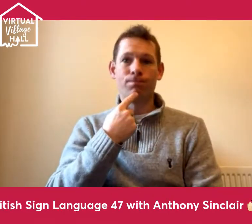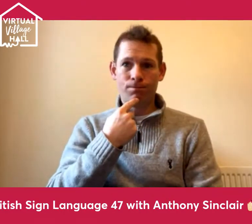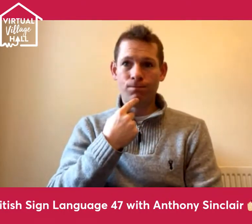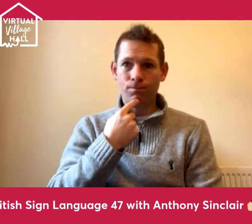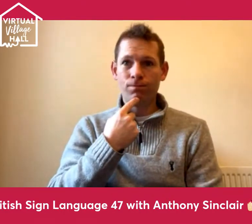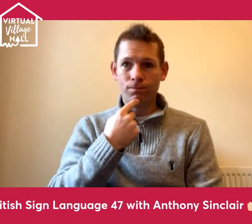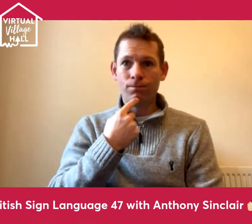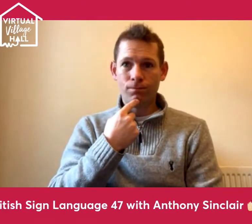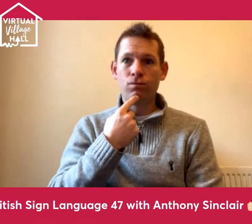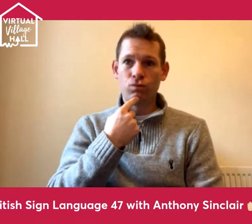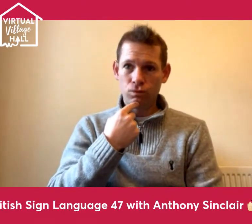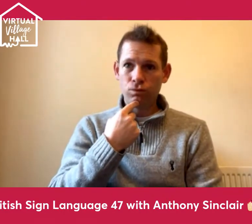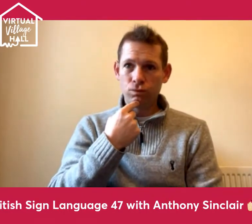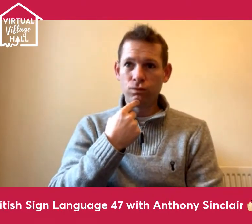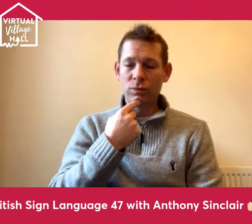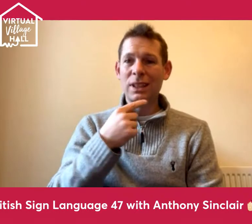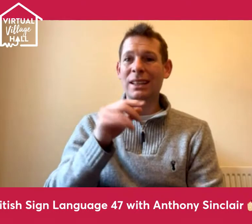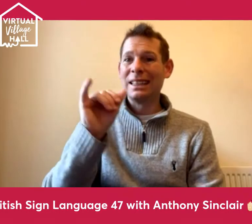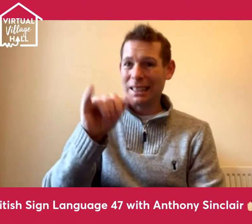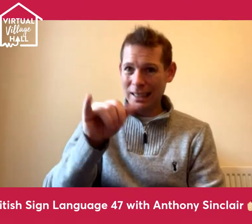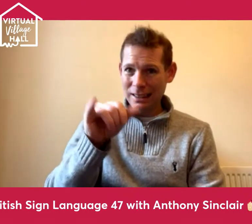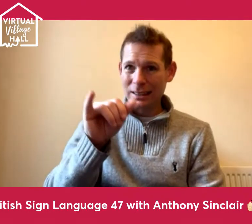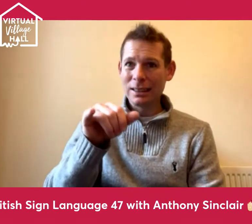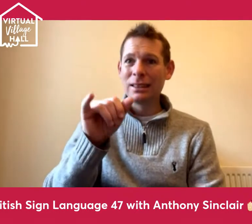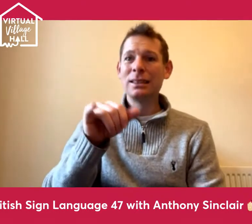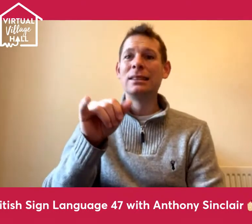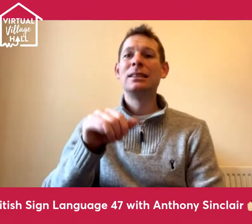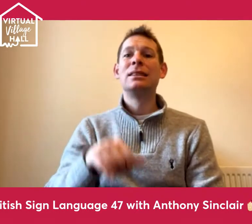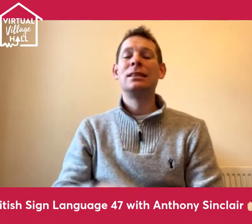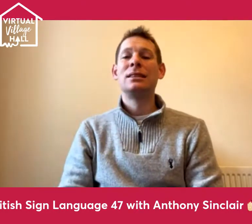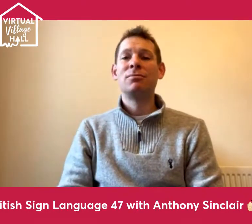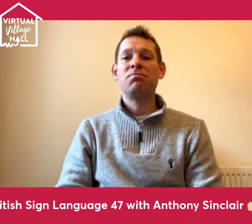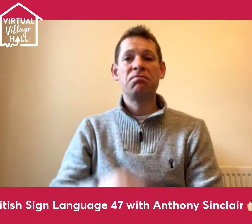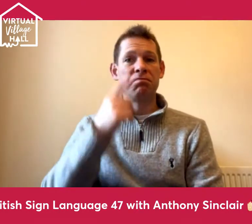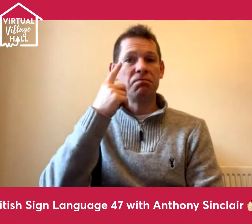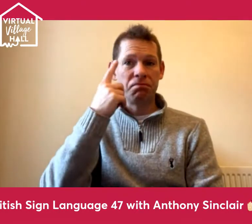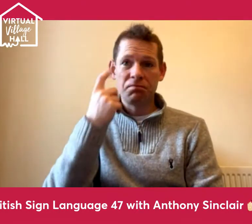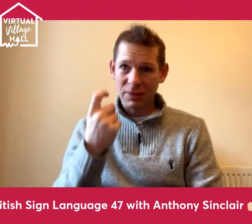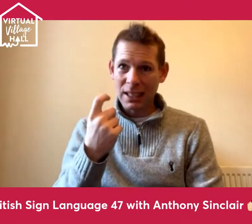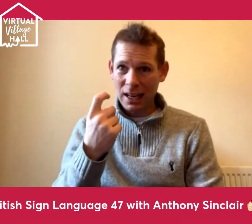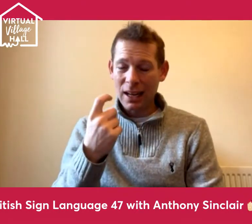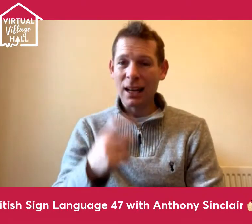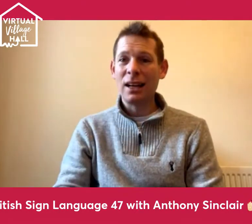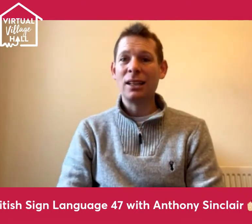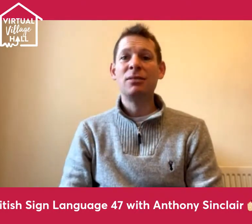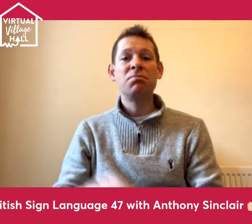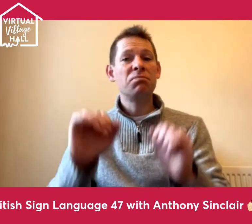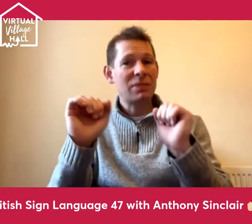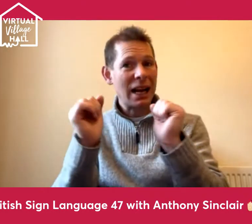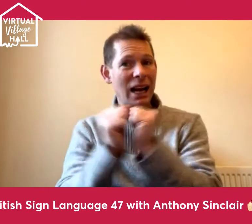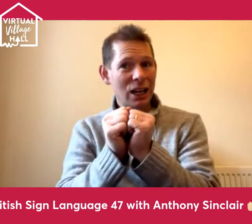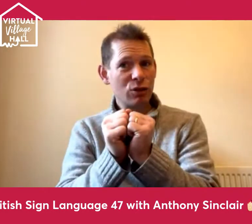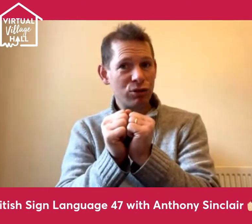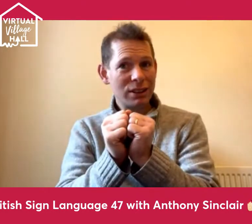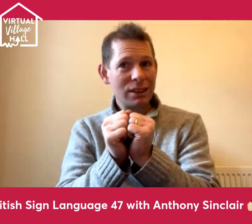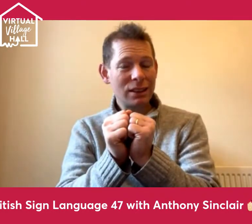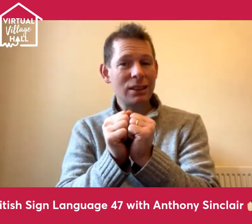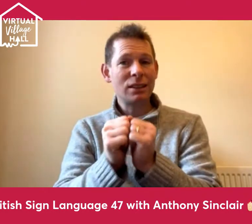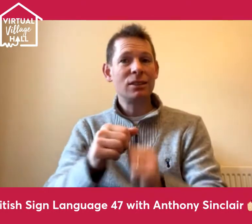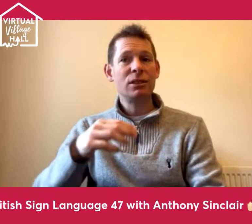very important as well. So you can see the nodding head or the nodding sign for yes, can,